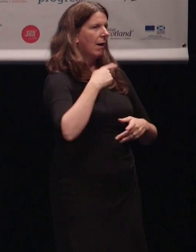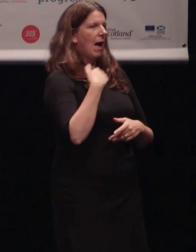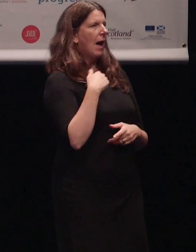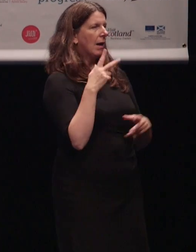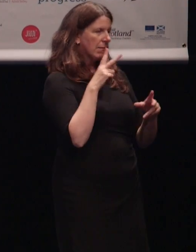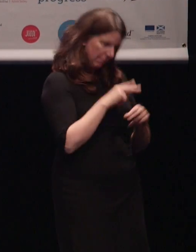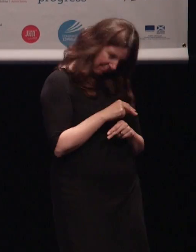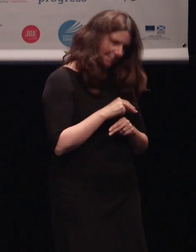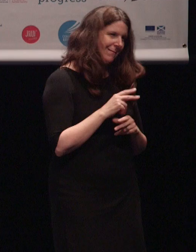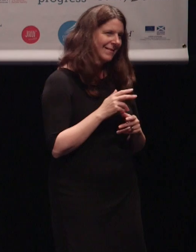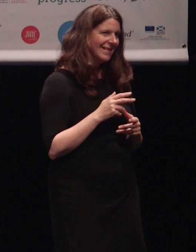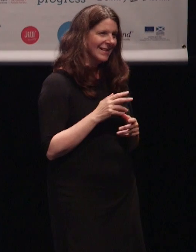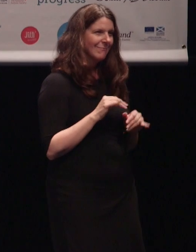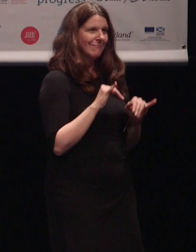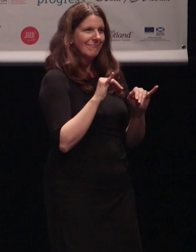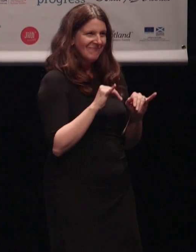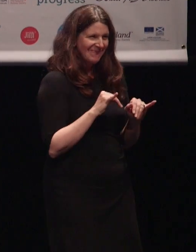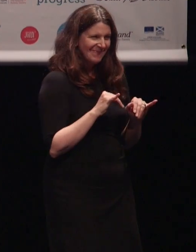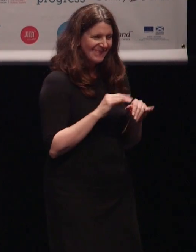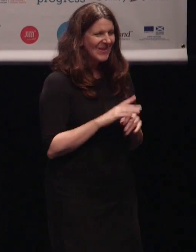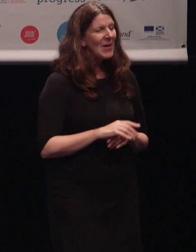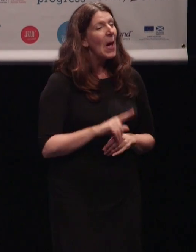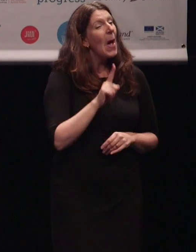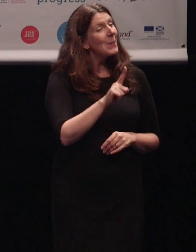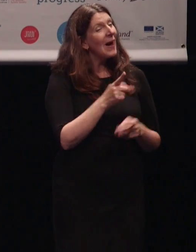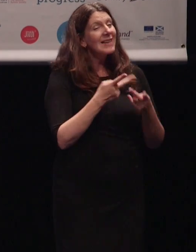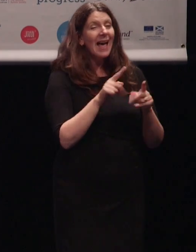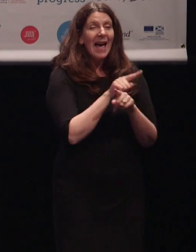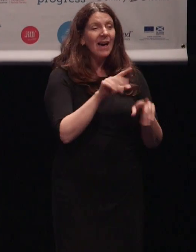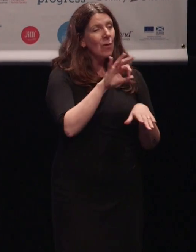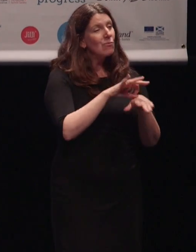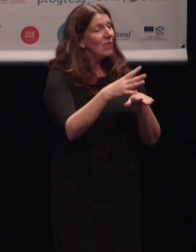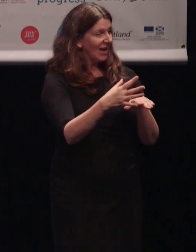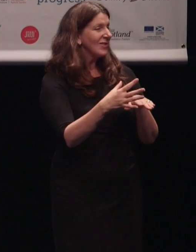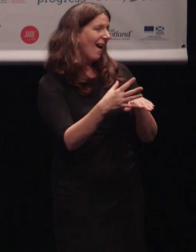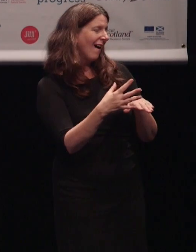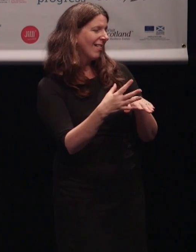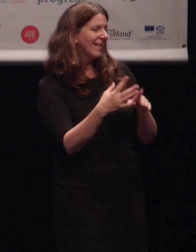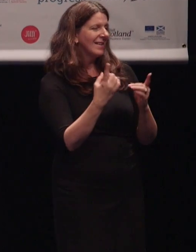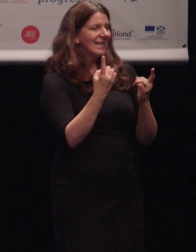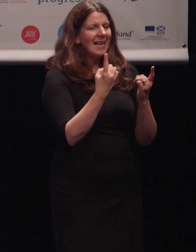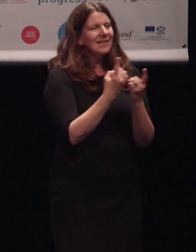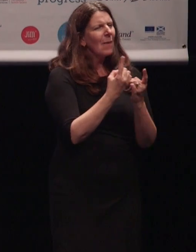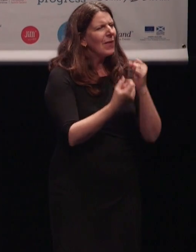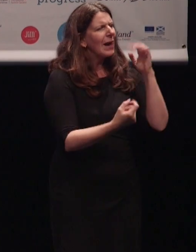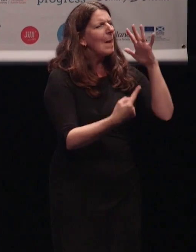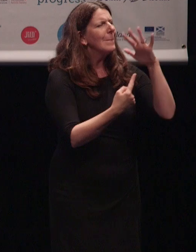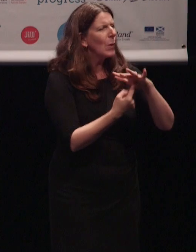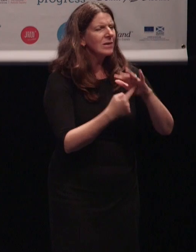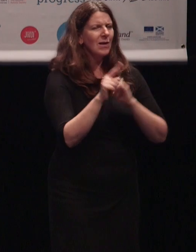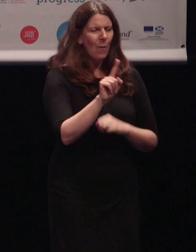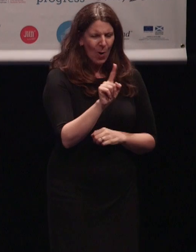one important part of being professional is knowing when you are at risk of losing your